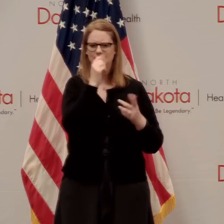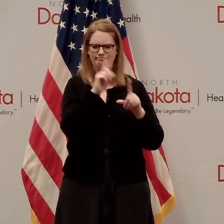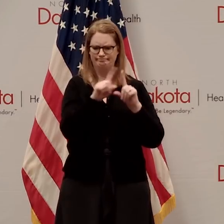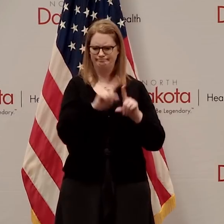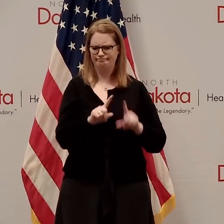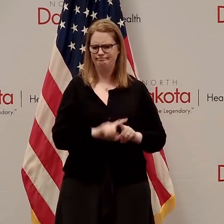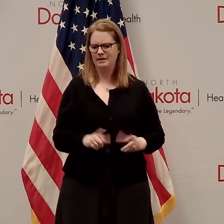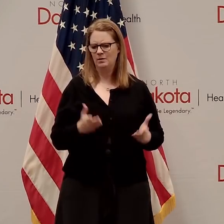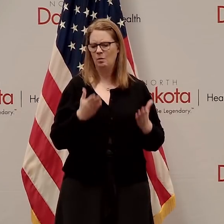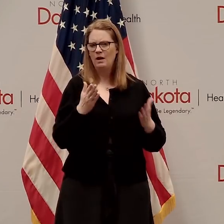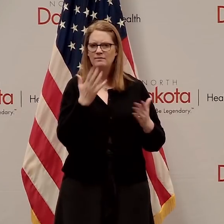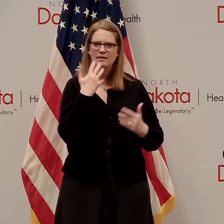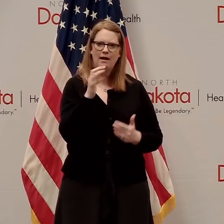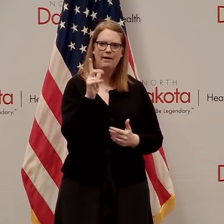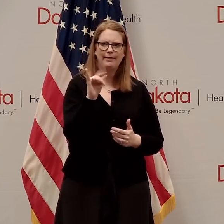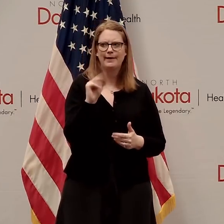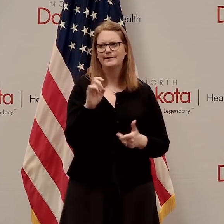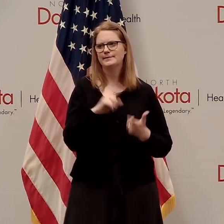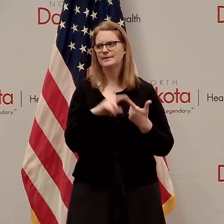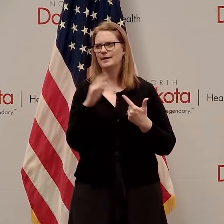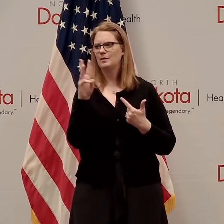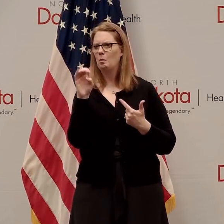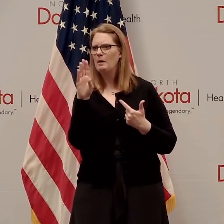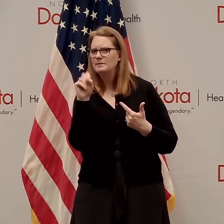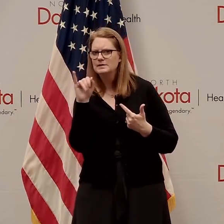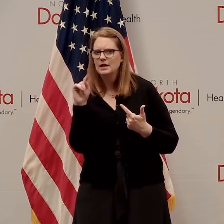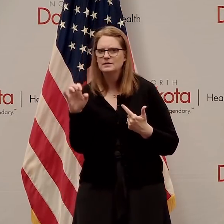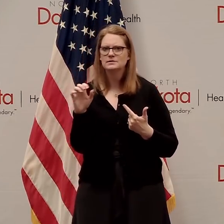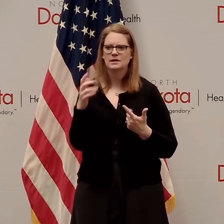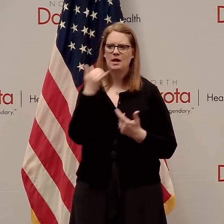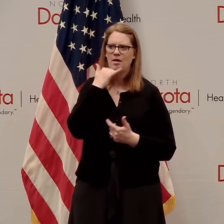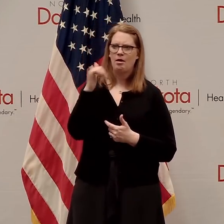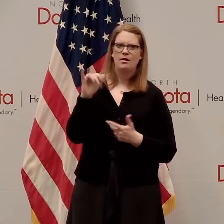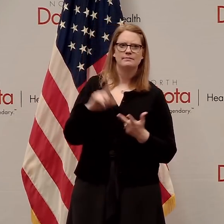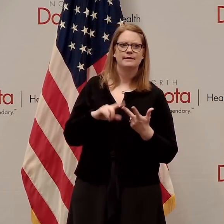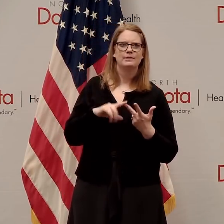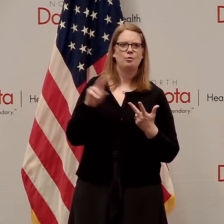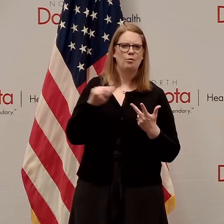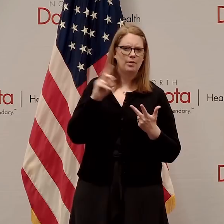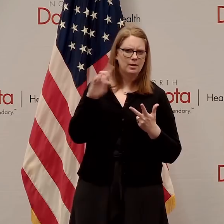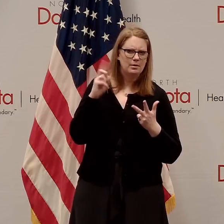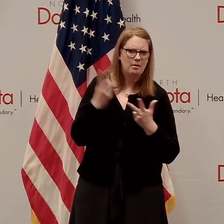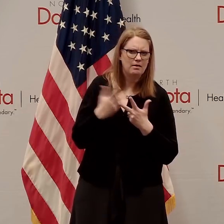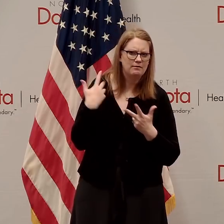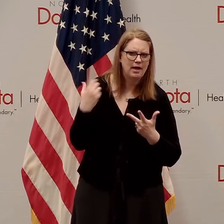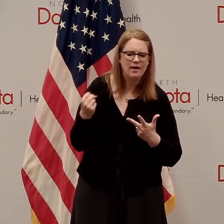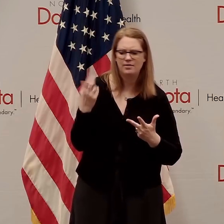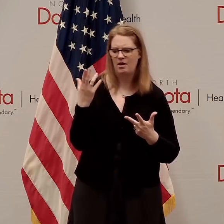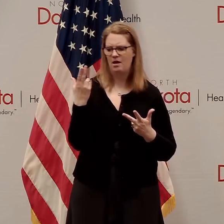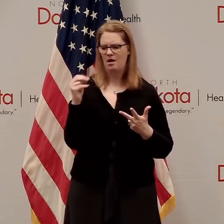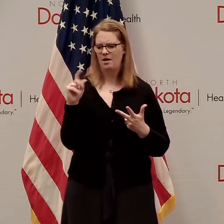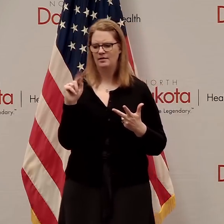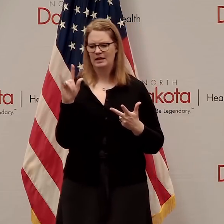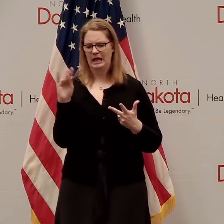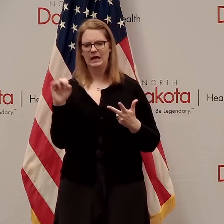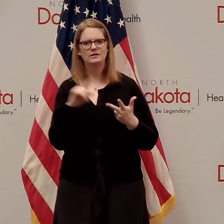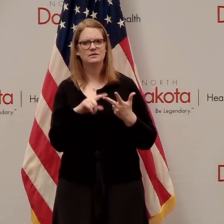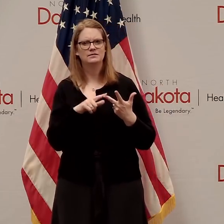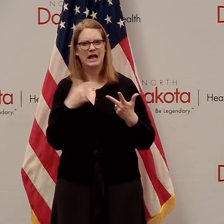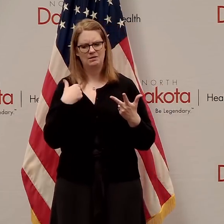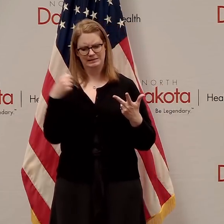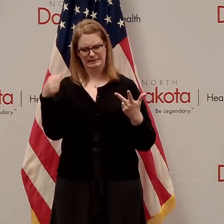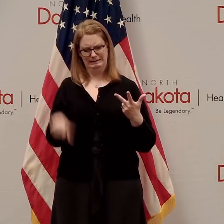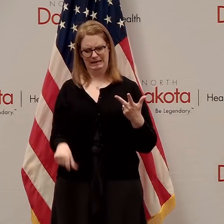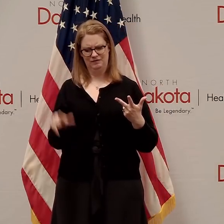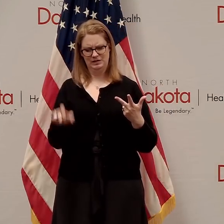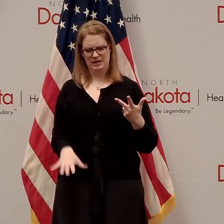of hotlines and websites and whatever we have. I mean, call the North Dakota Department of Health hotline, call them and say, hey, I got declined for a